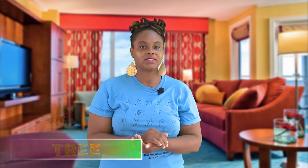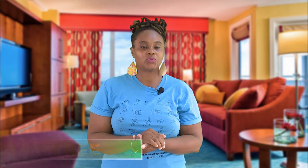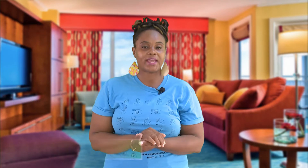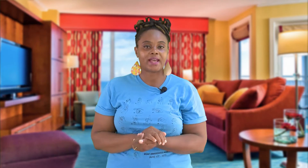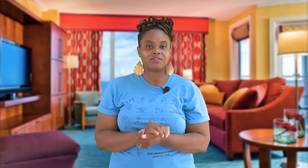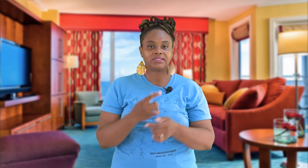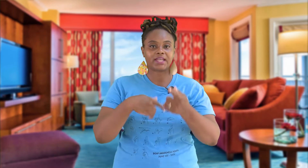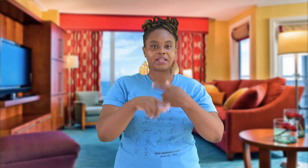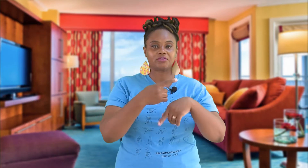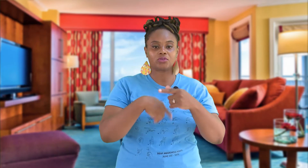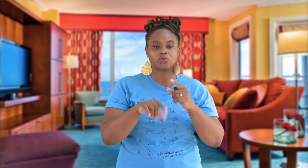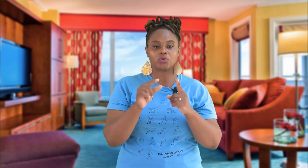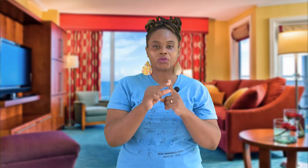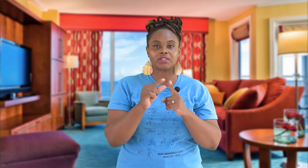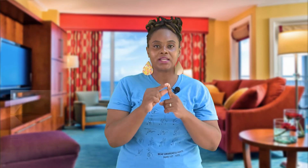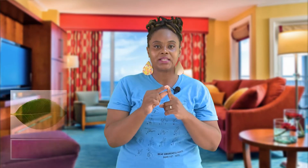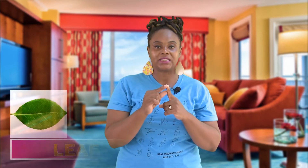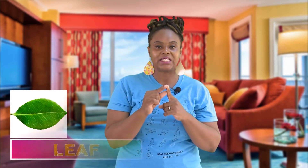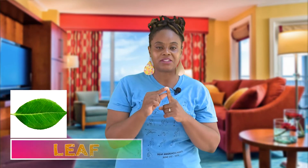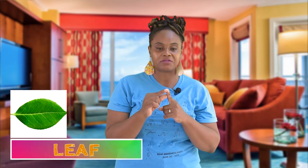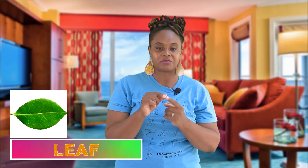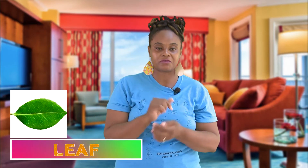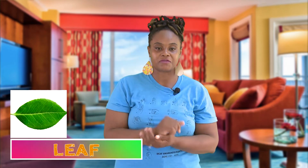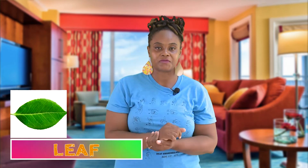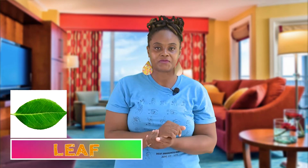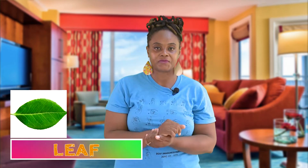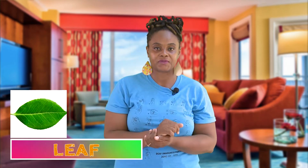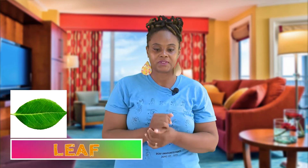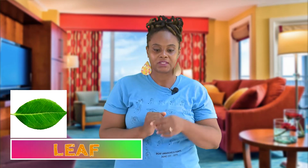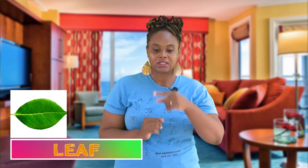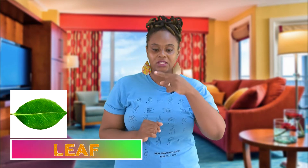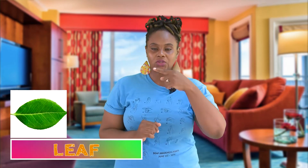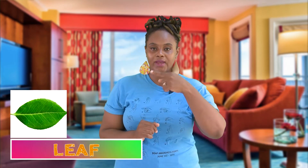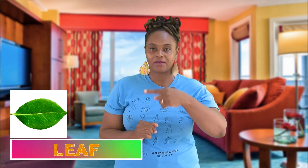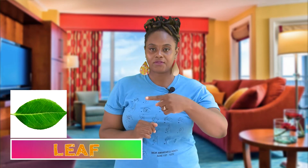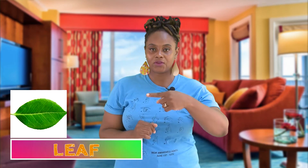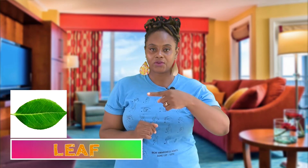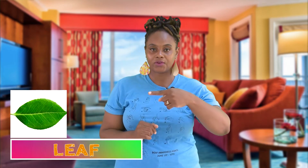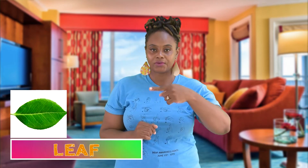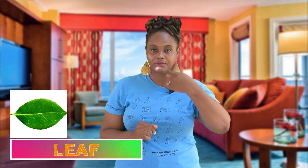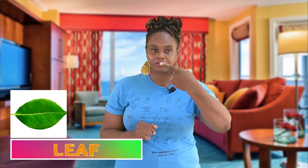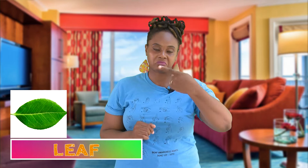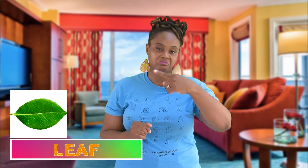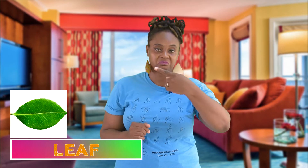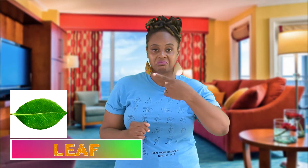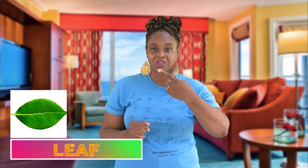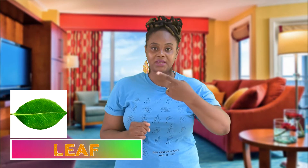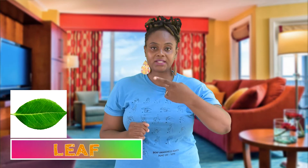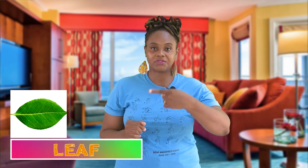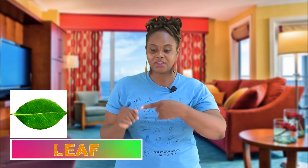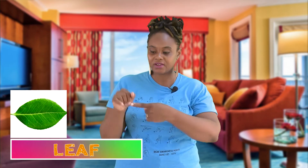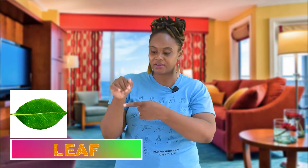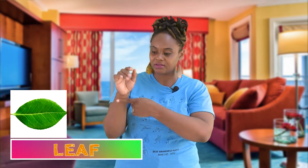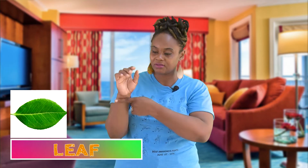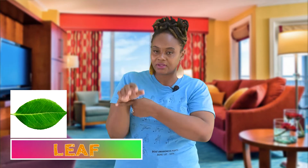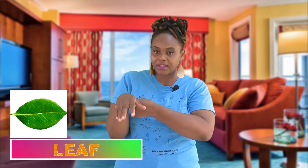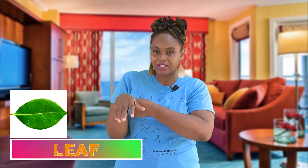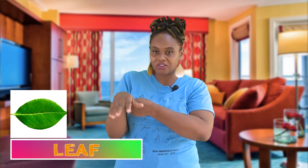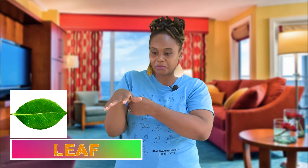Next, we have the sign for the word leaf. You have your index finger, kind of